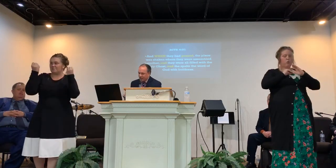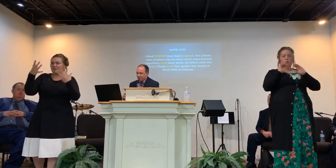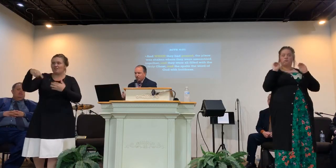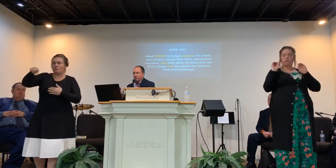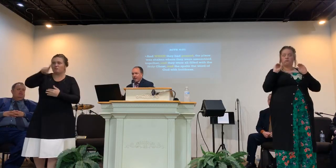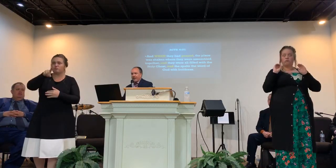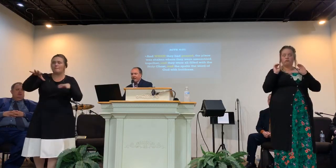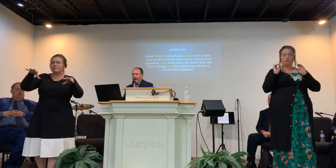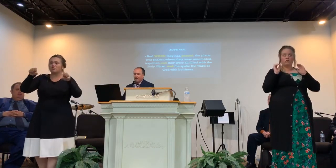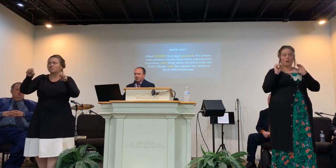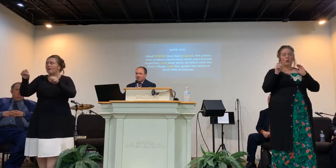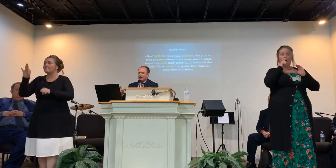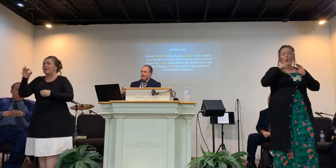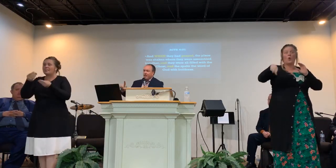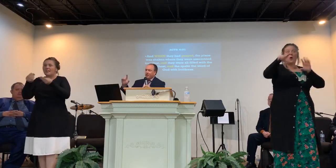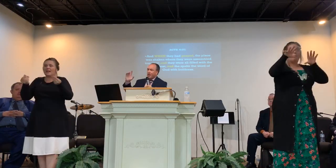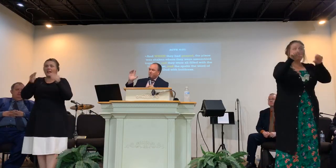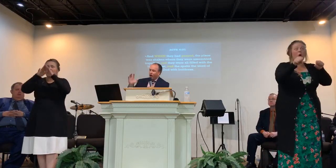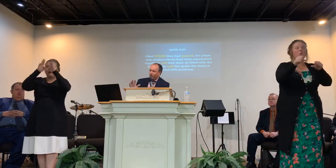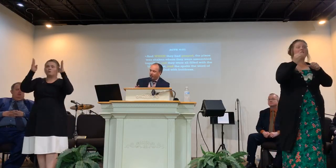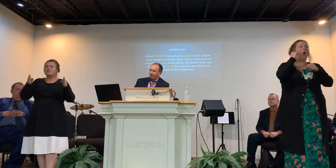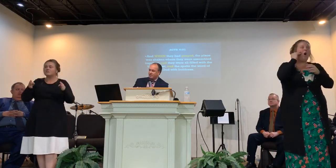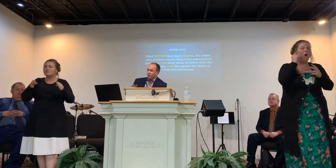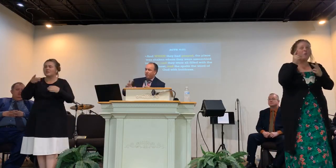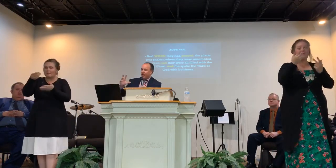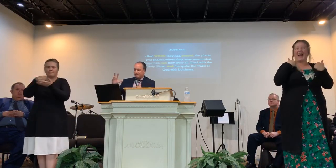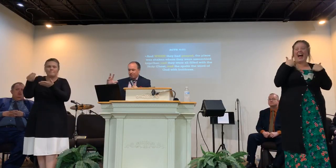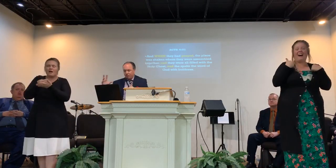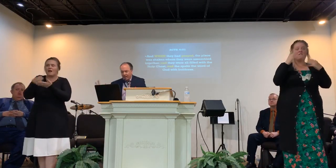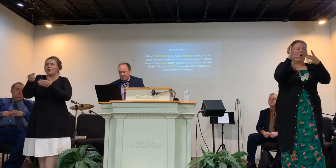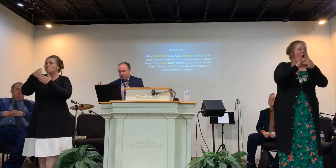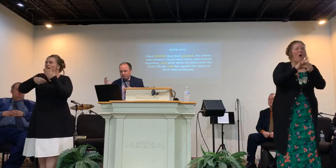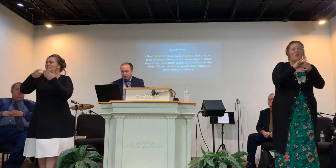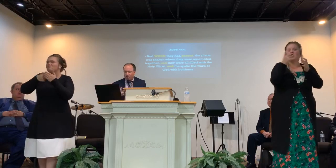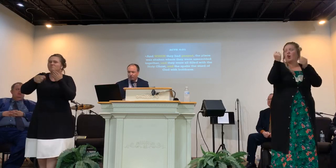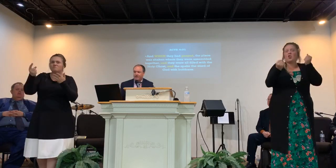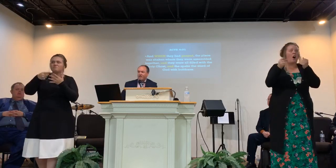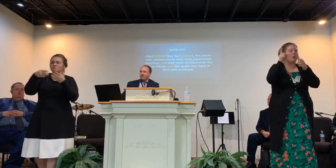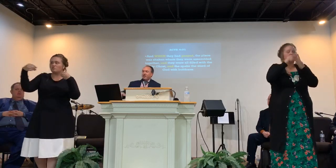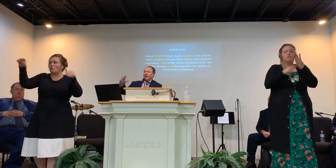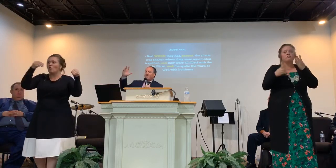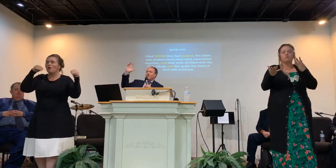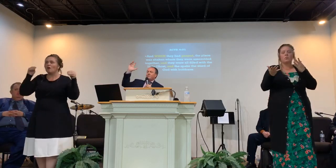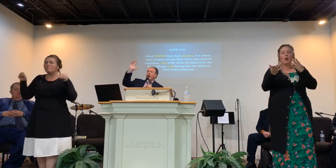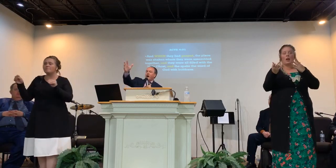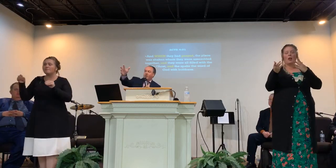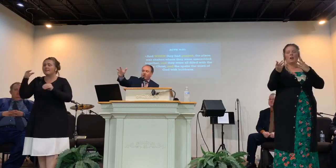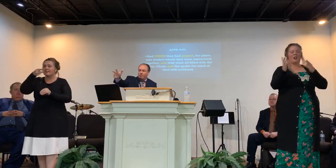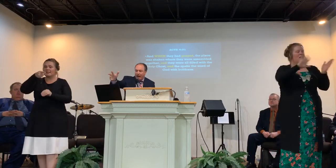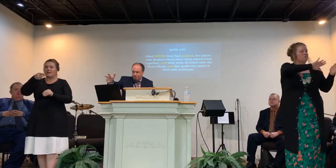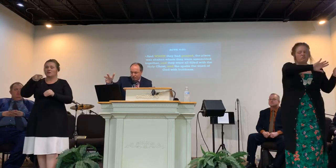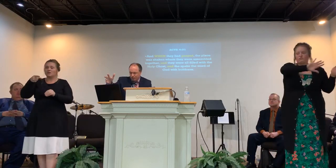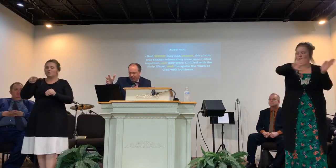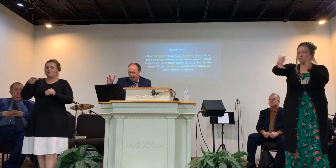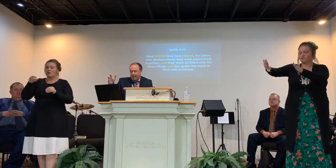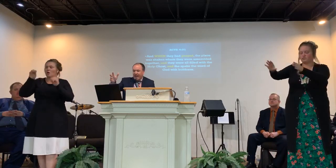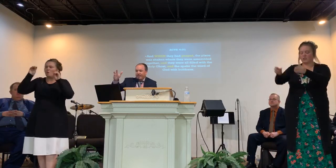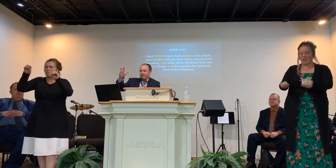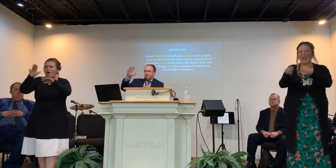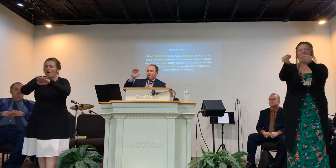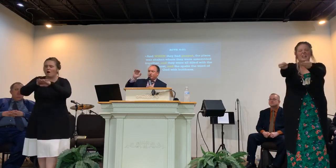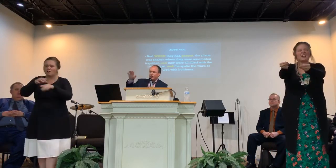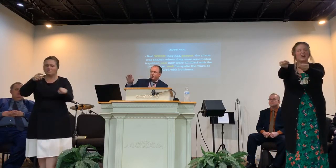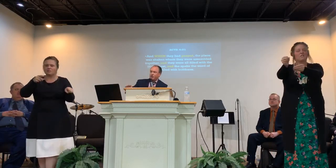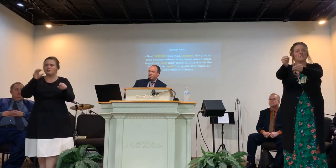were possessors of land and houses, and they bought things, the prices of things that were sold, they laid them down at the apostles' feet,